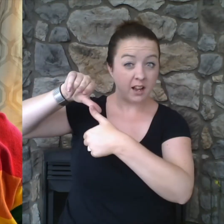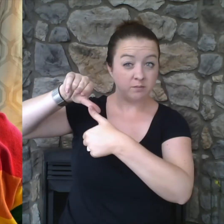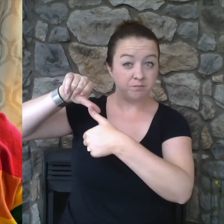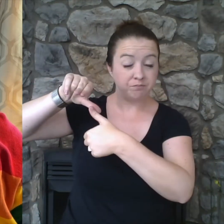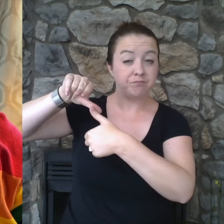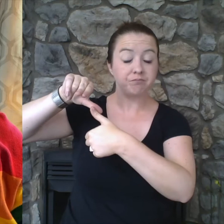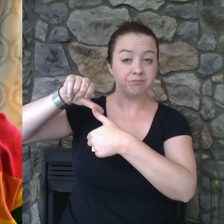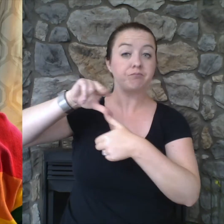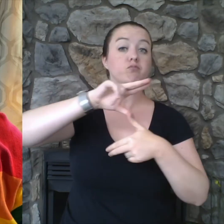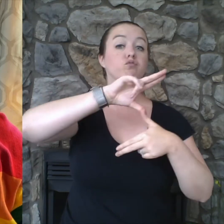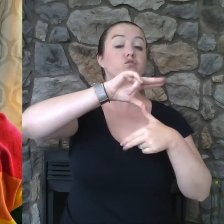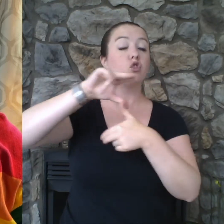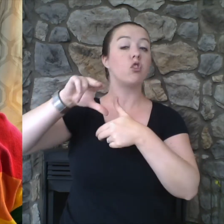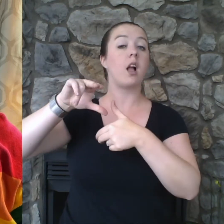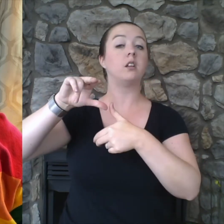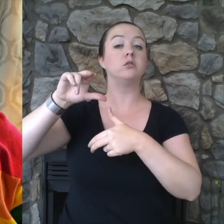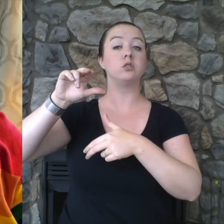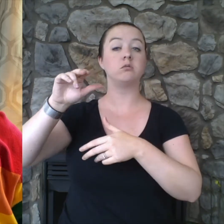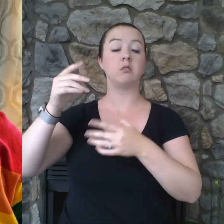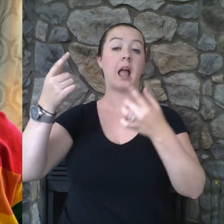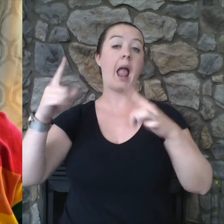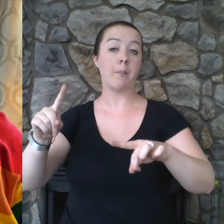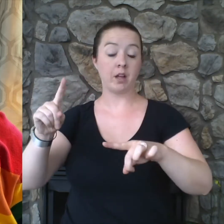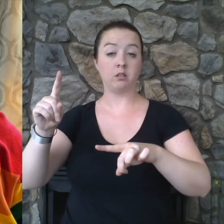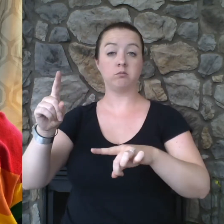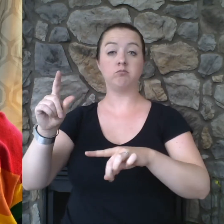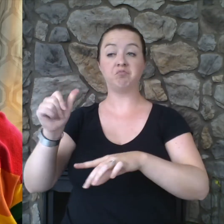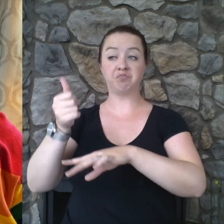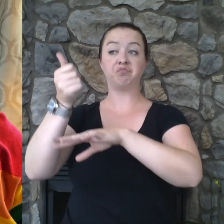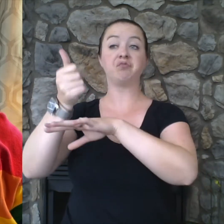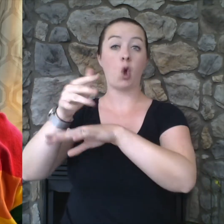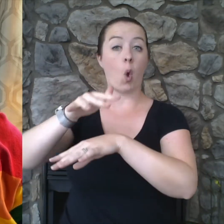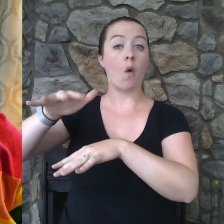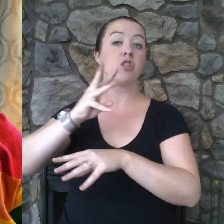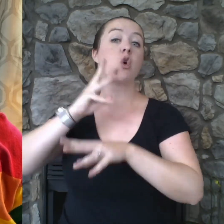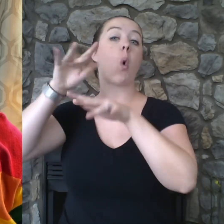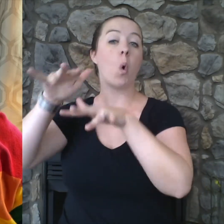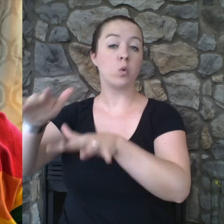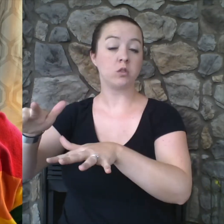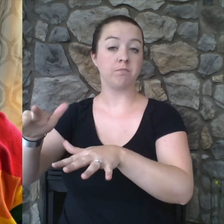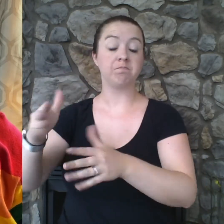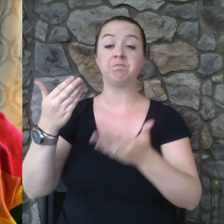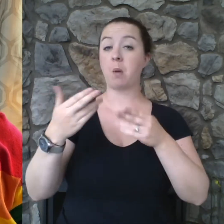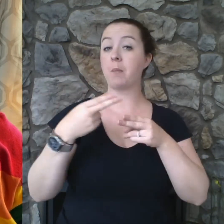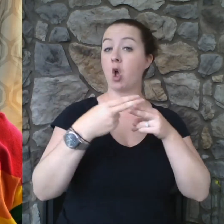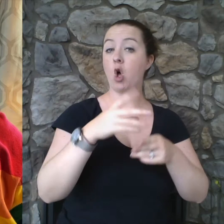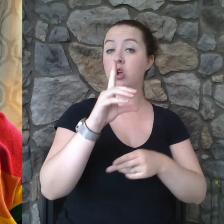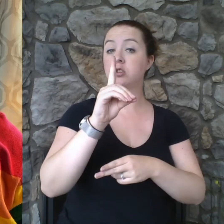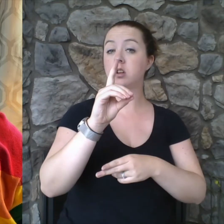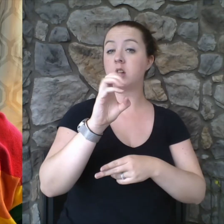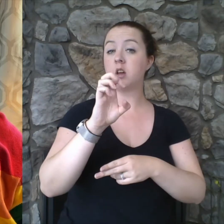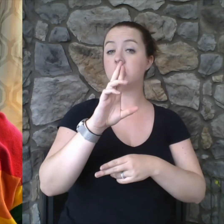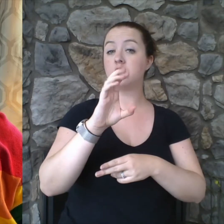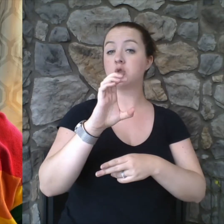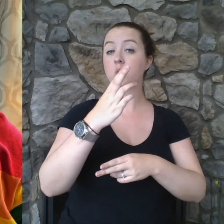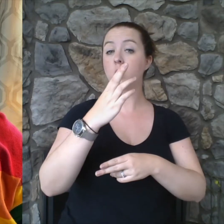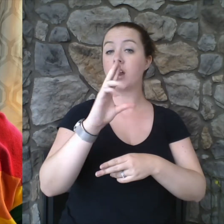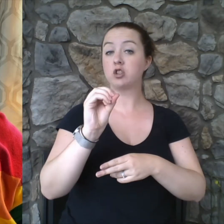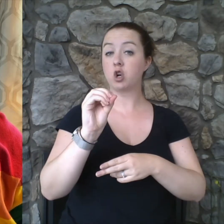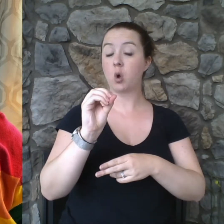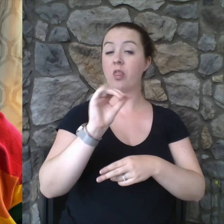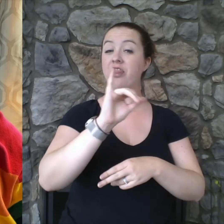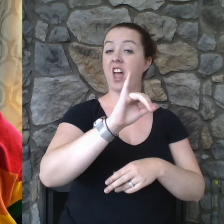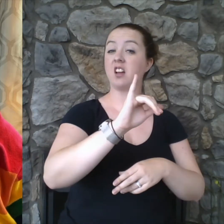are formed over the ocean. Or it could be called a derecho, and derechos are formed over the